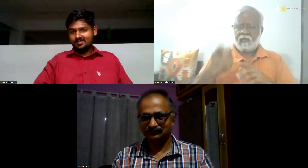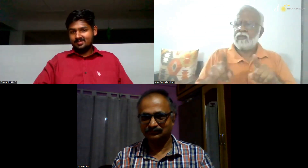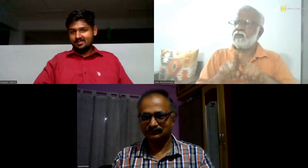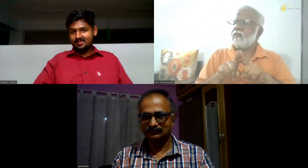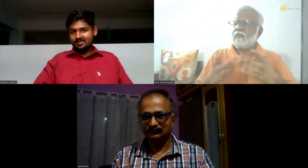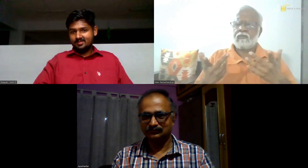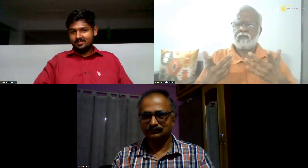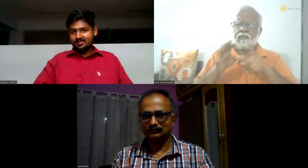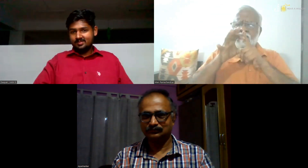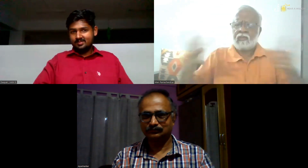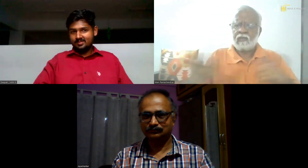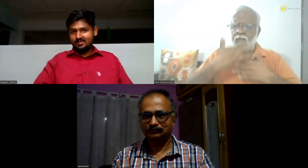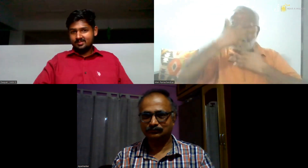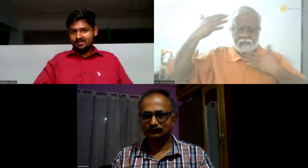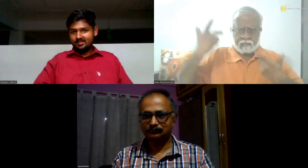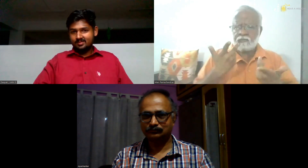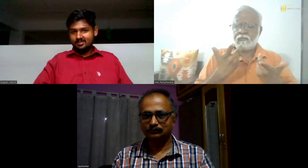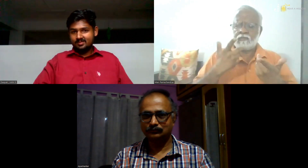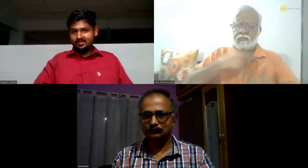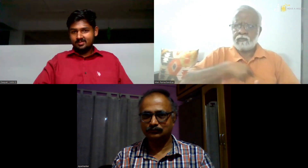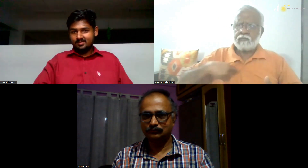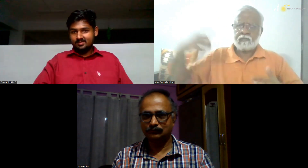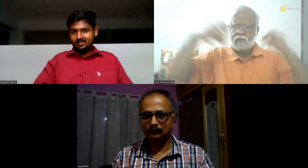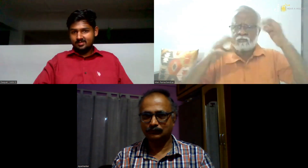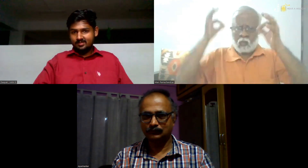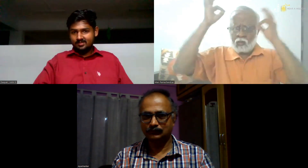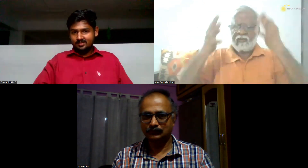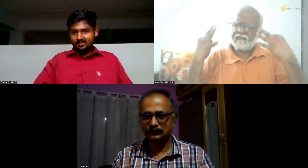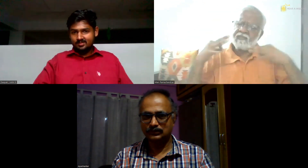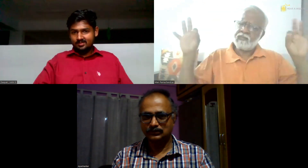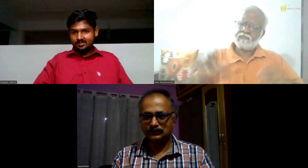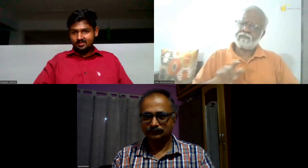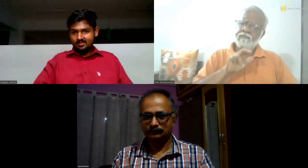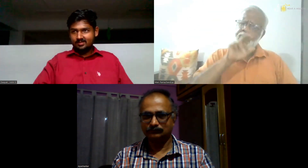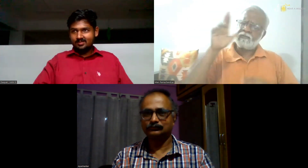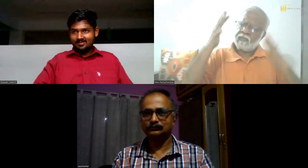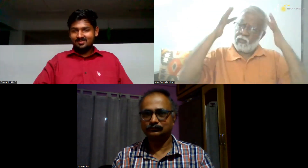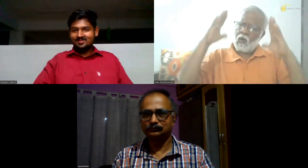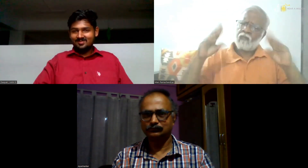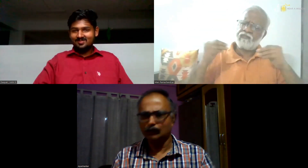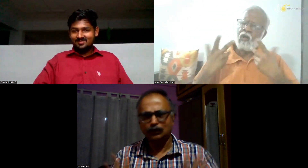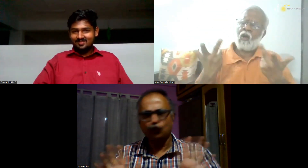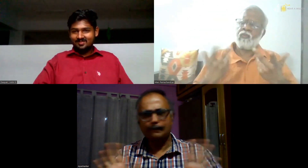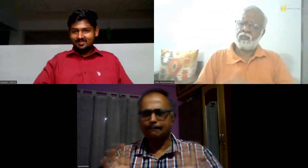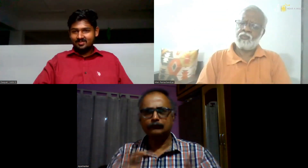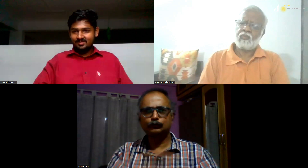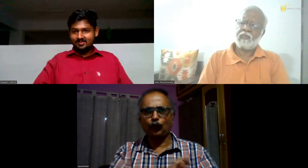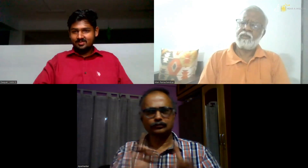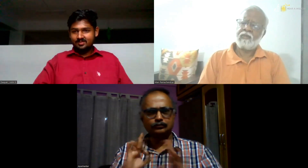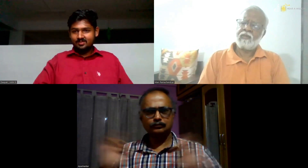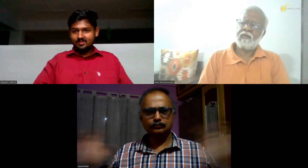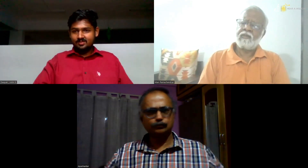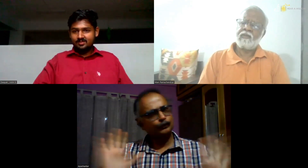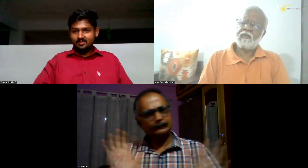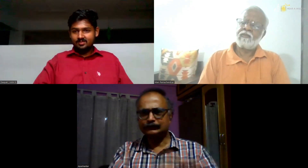places. I remember I went there earlier, but you know, there are other people who, I see that, yeah,